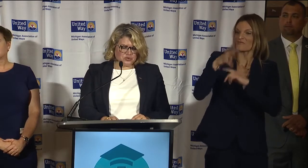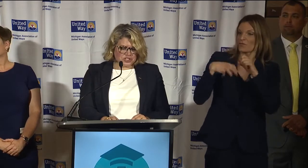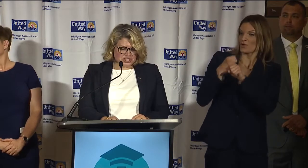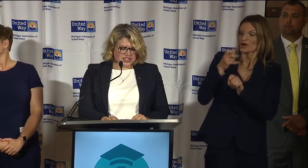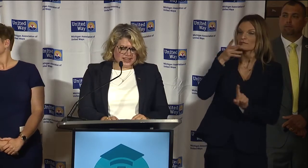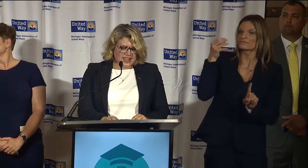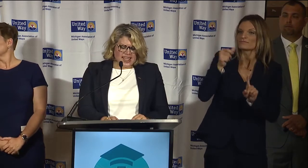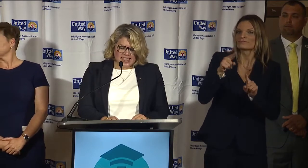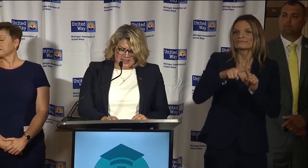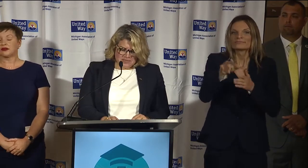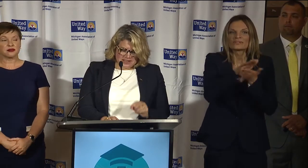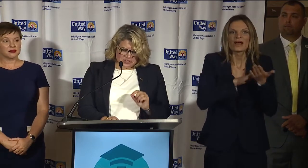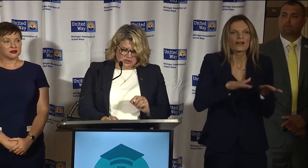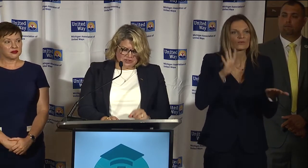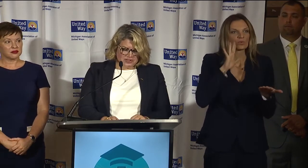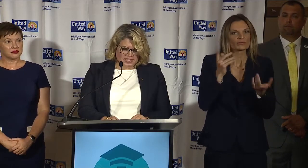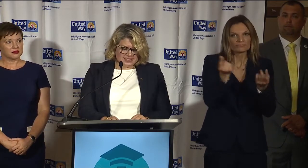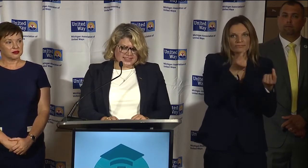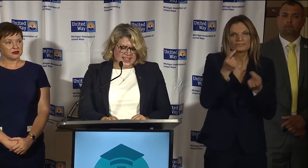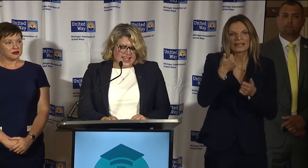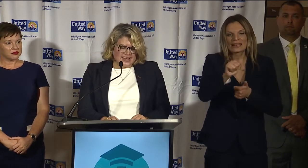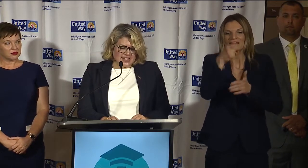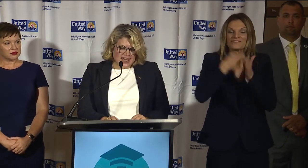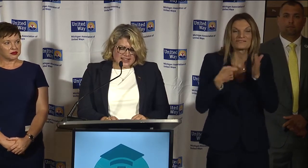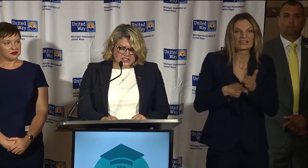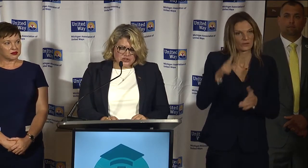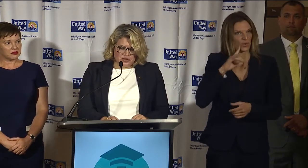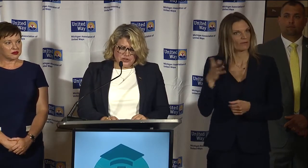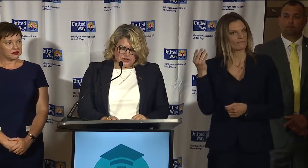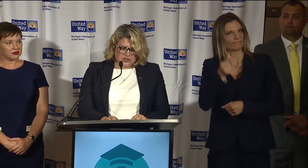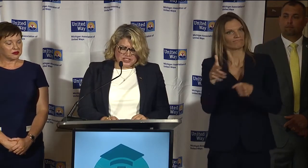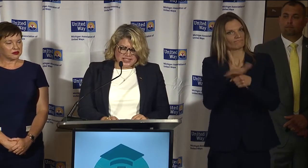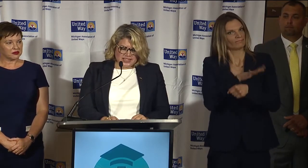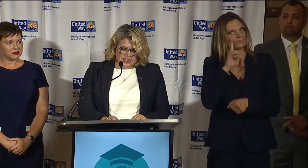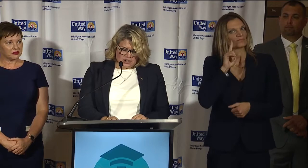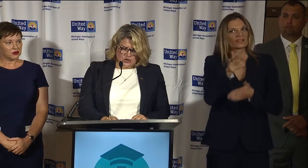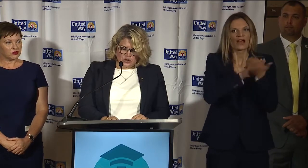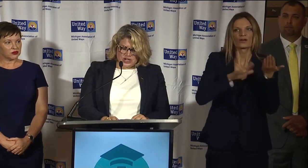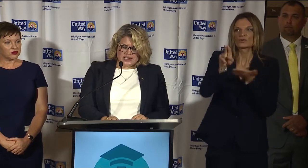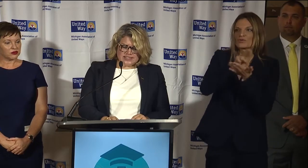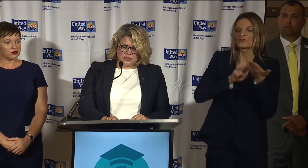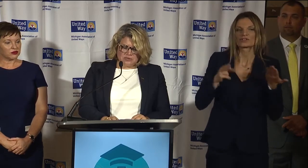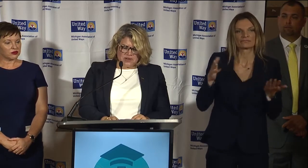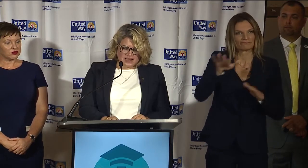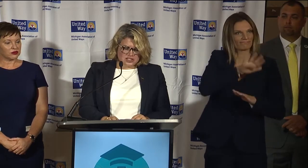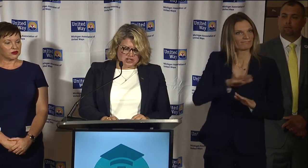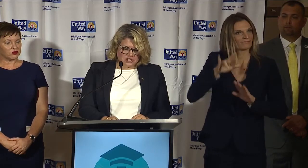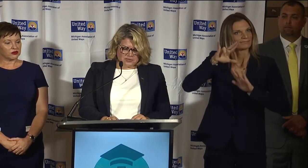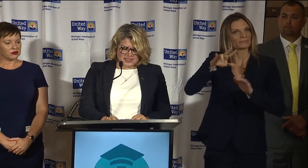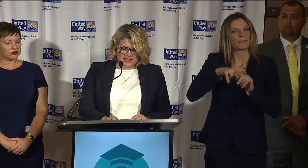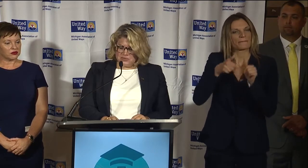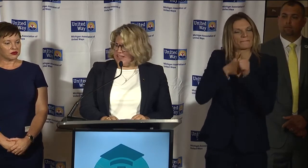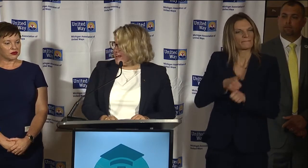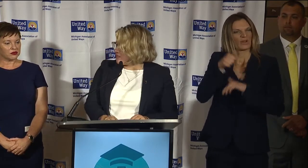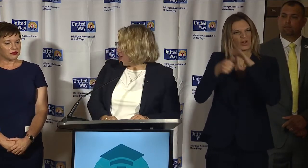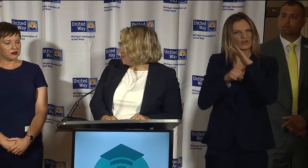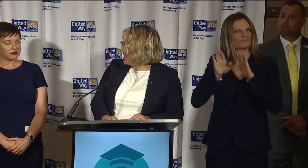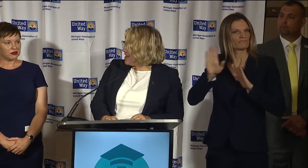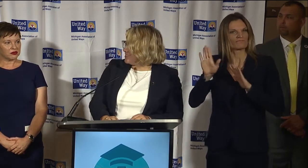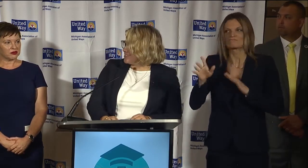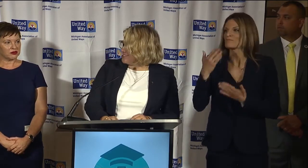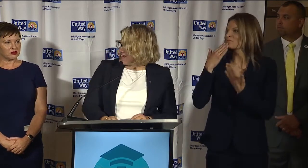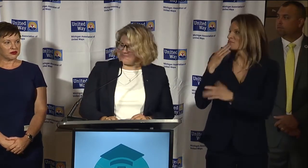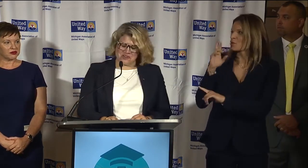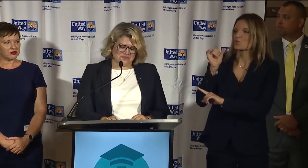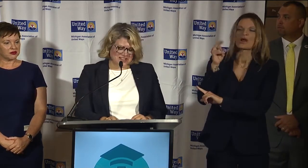pay for tuition and mandatory fees at a college or university in accordance with met terms. And we have Robin